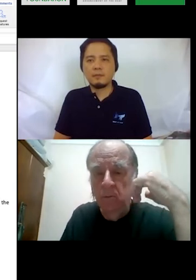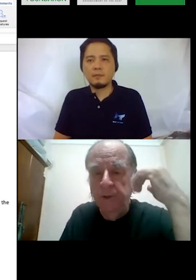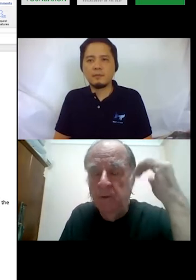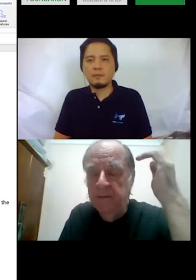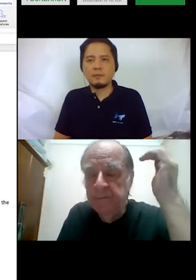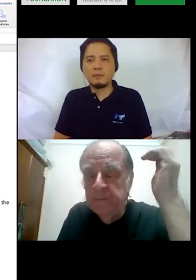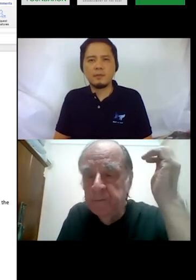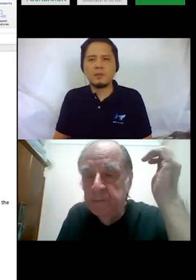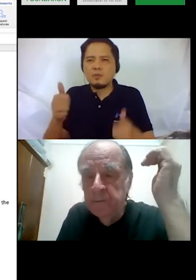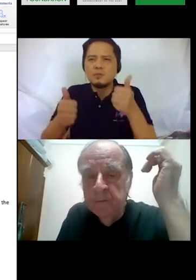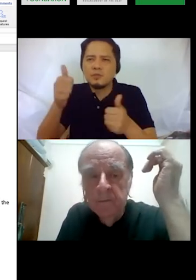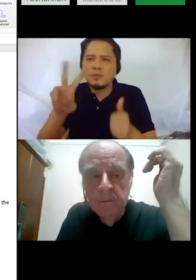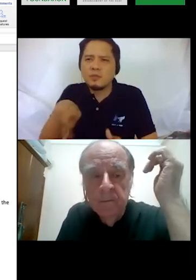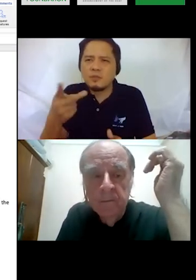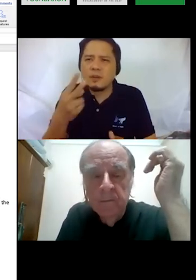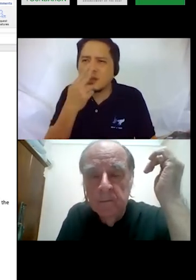which one?